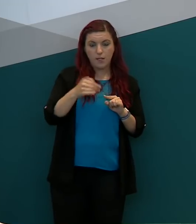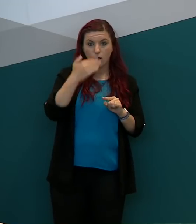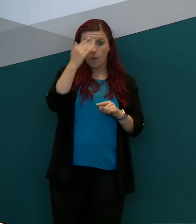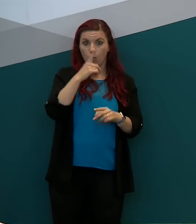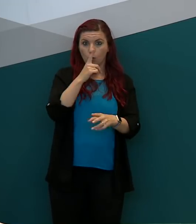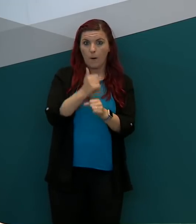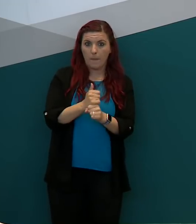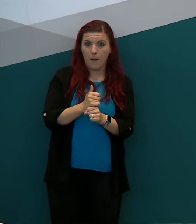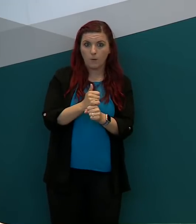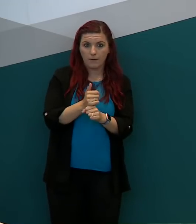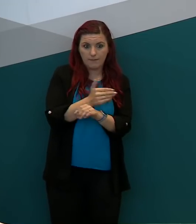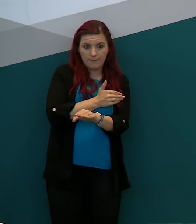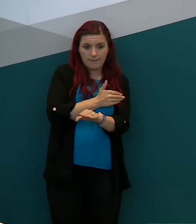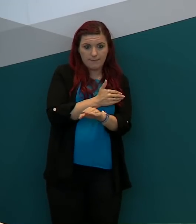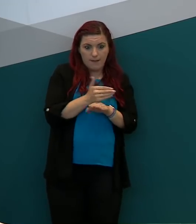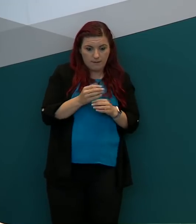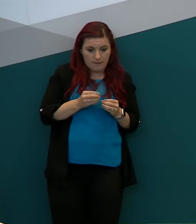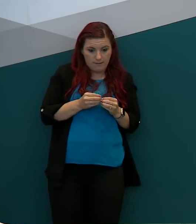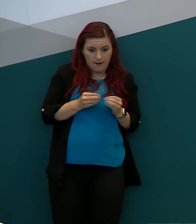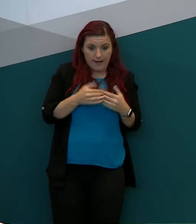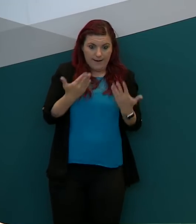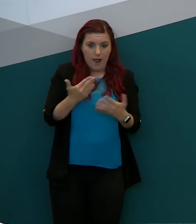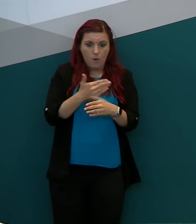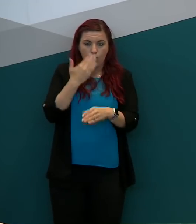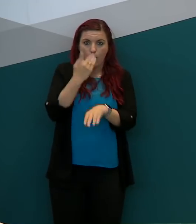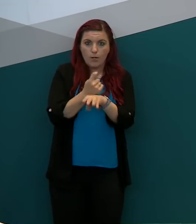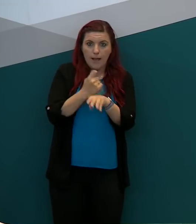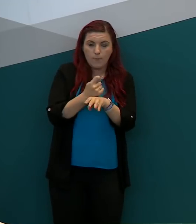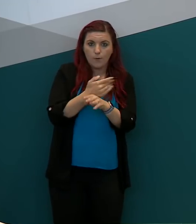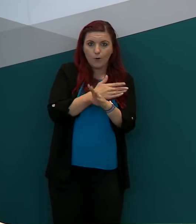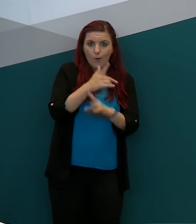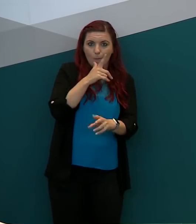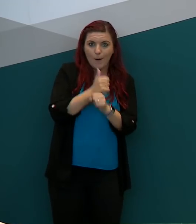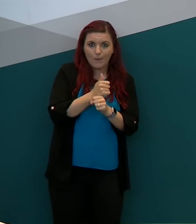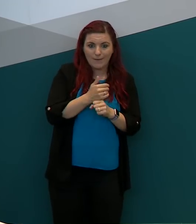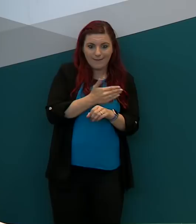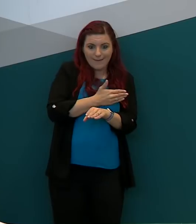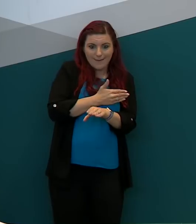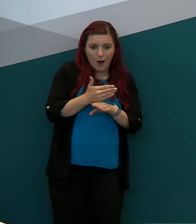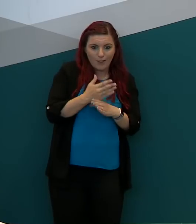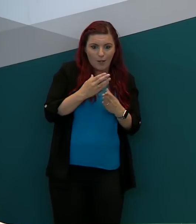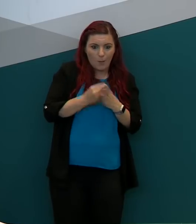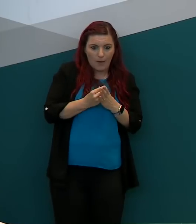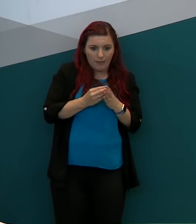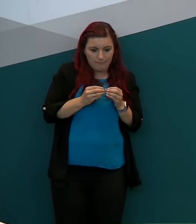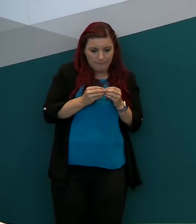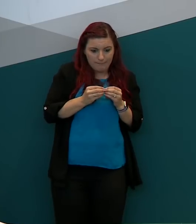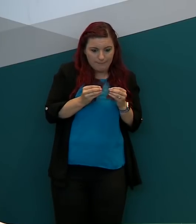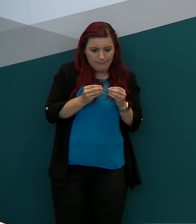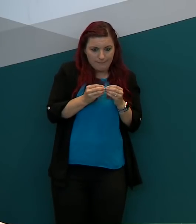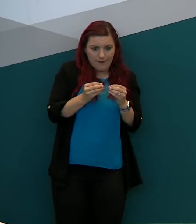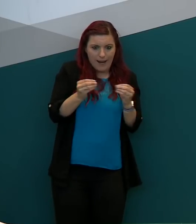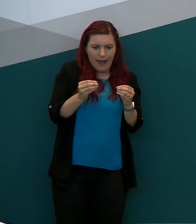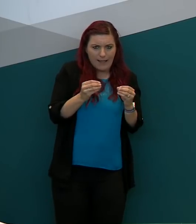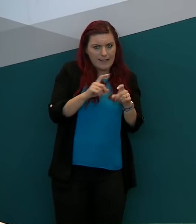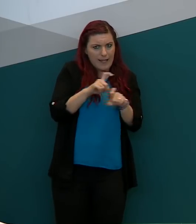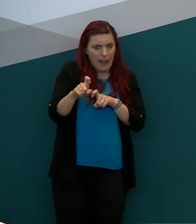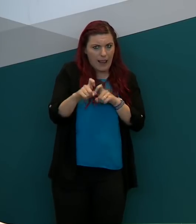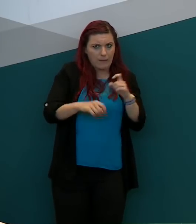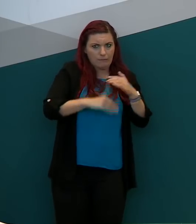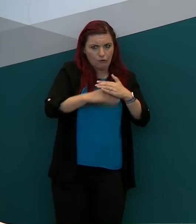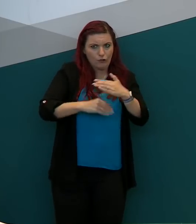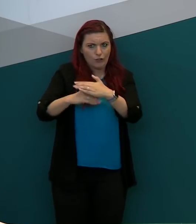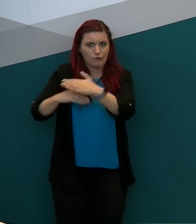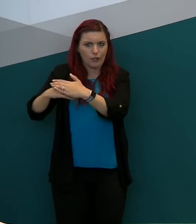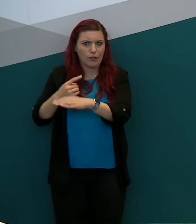about starting, we're now in summertime, starting with a range of very tight restrictions in place that